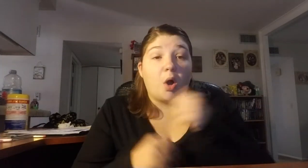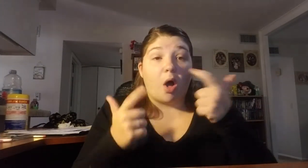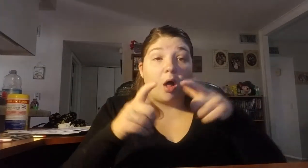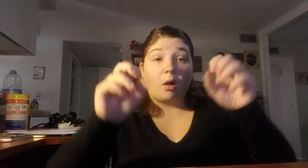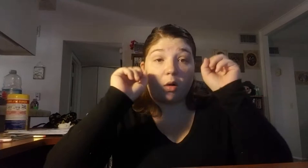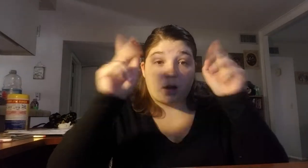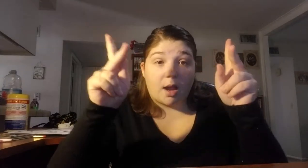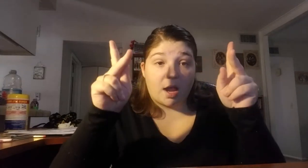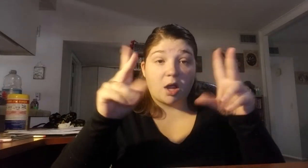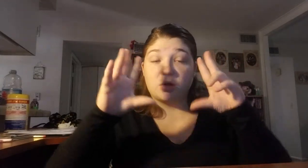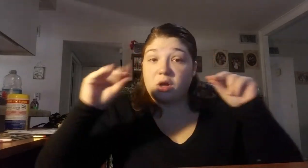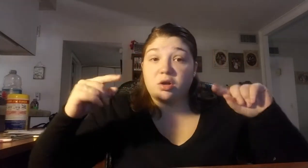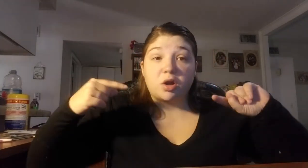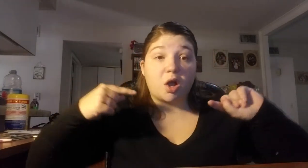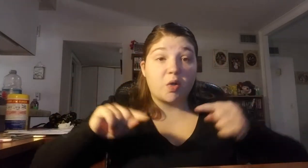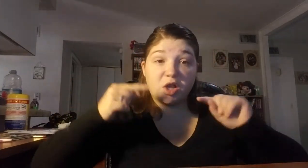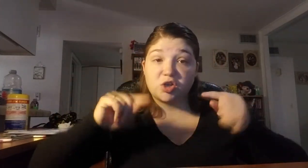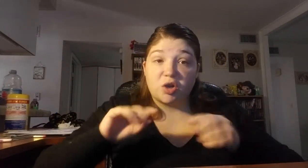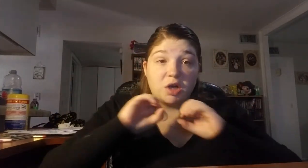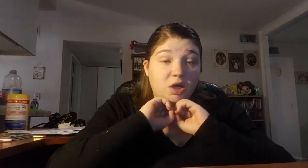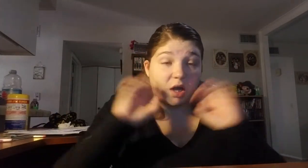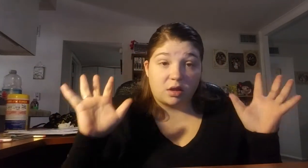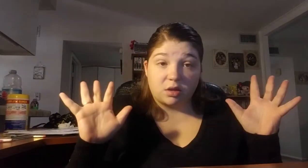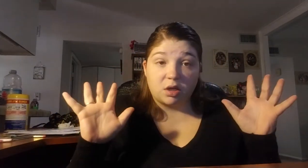all okay. There's no injury, nothing.